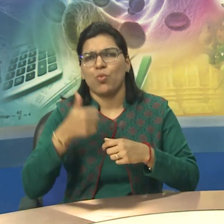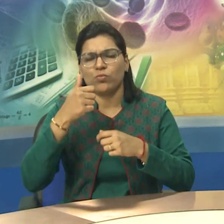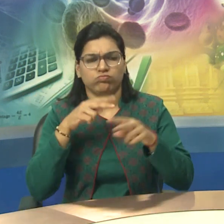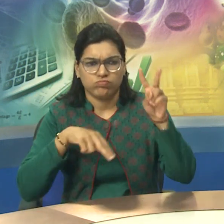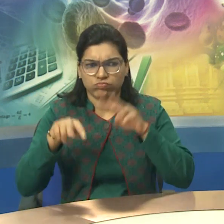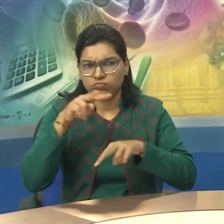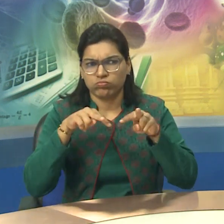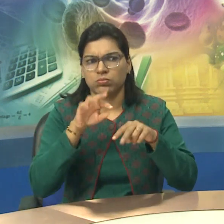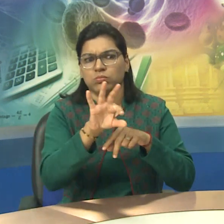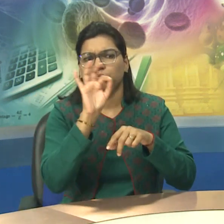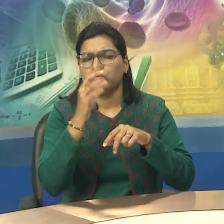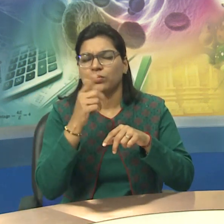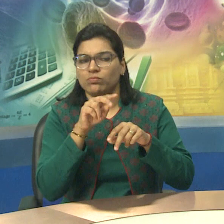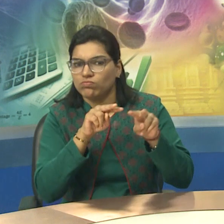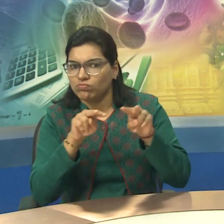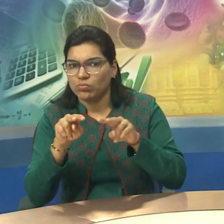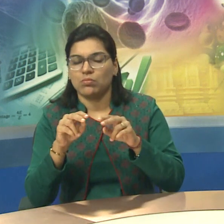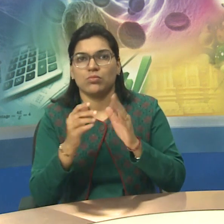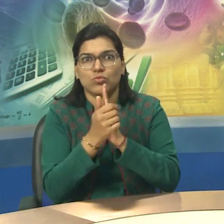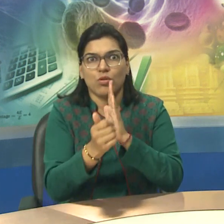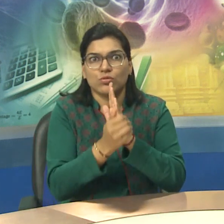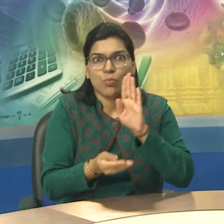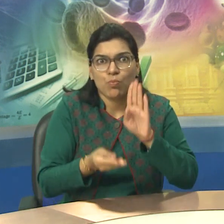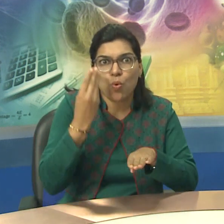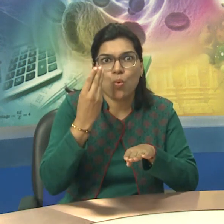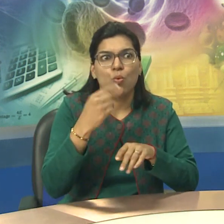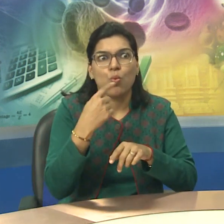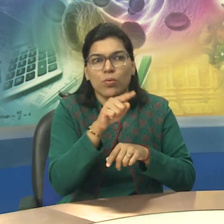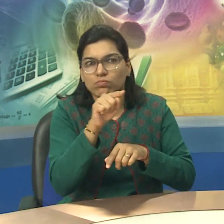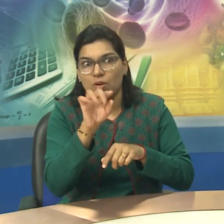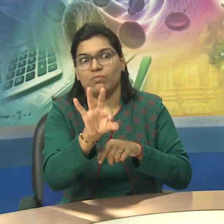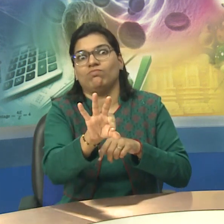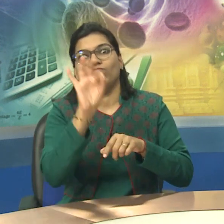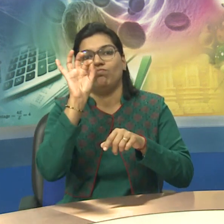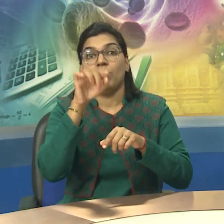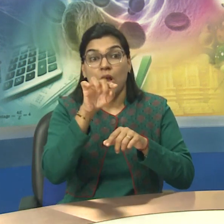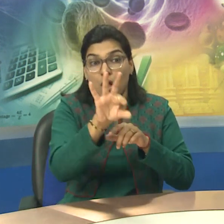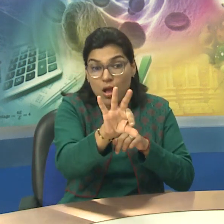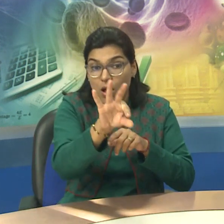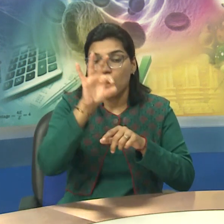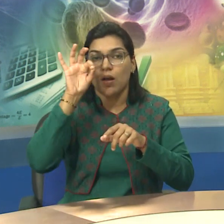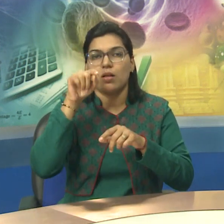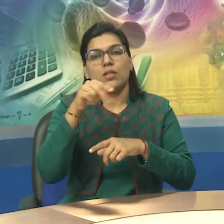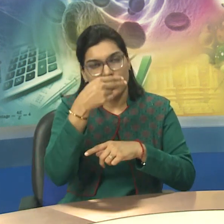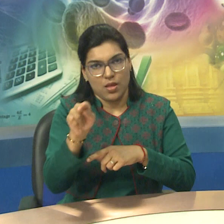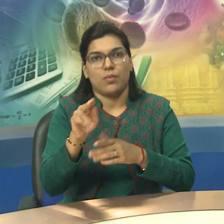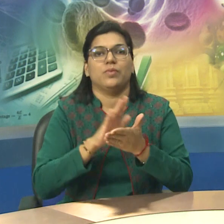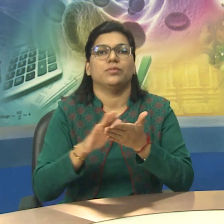Selection or recruitment of different jobs provided by any